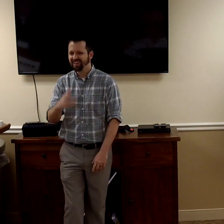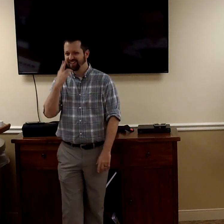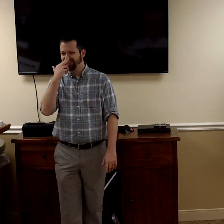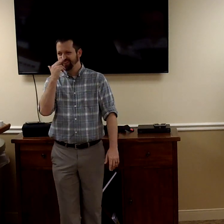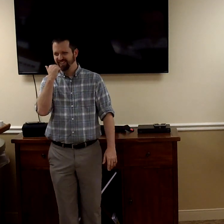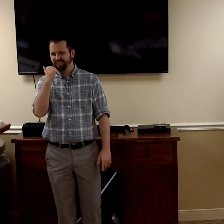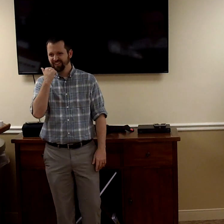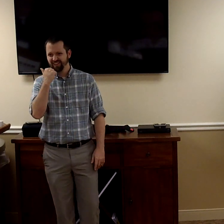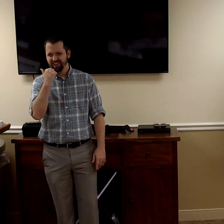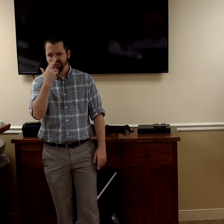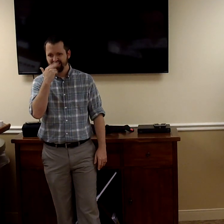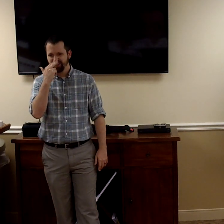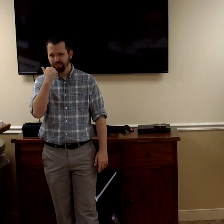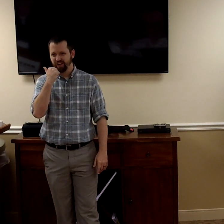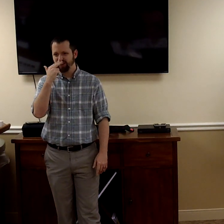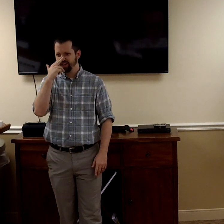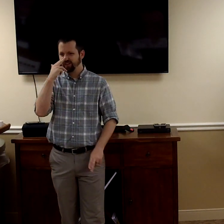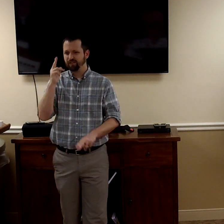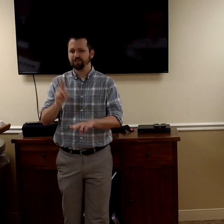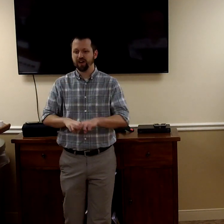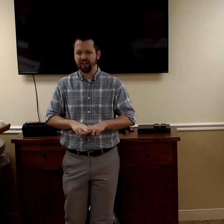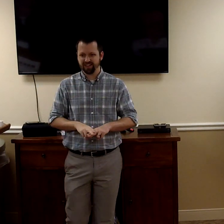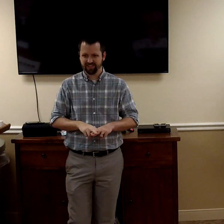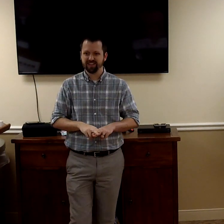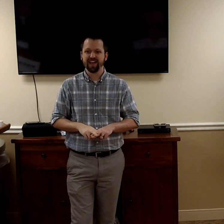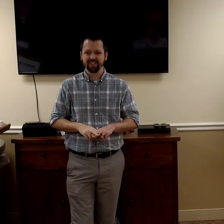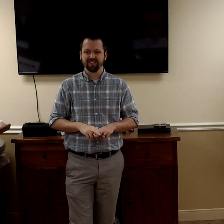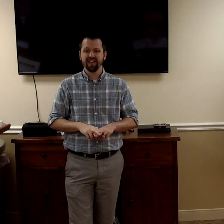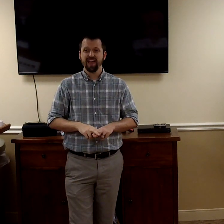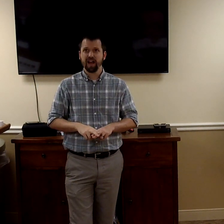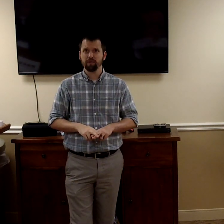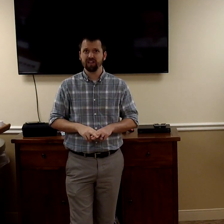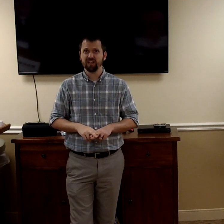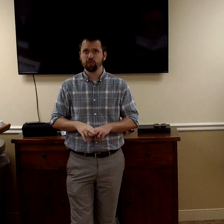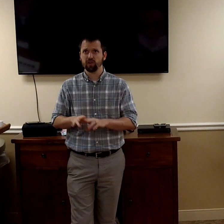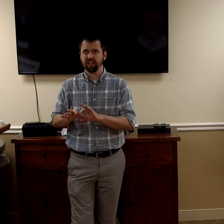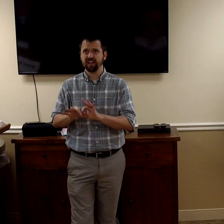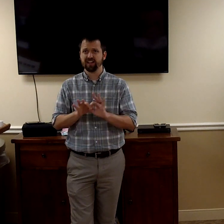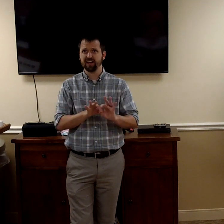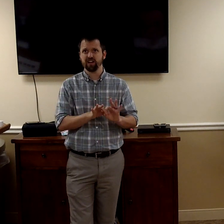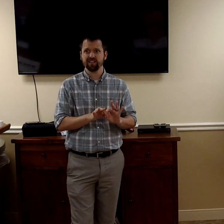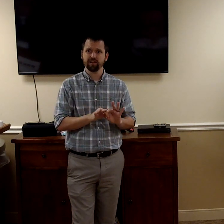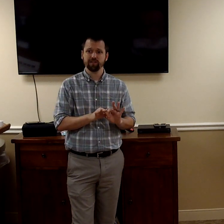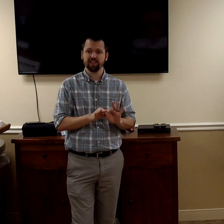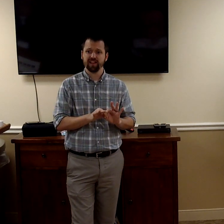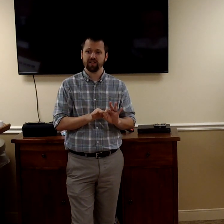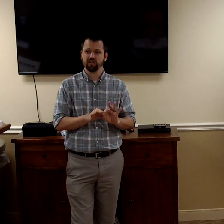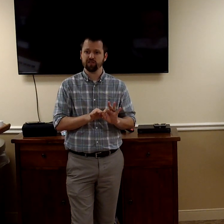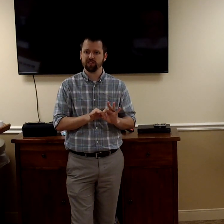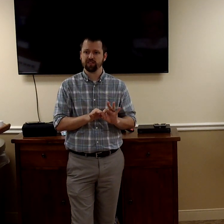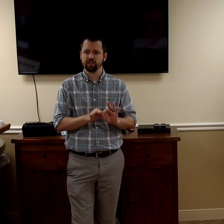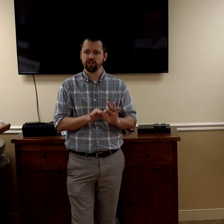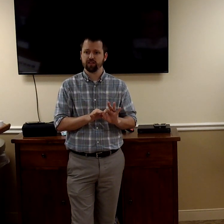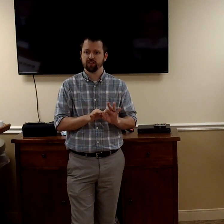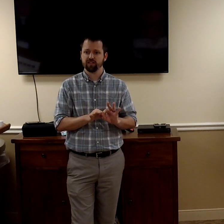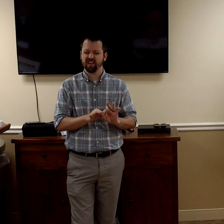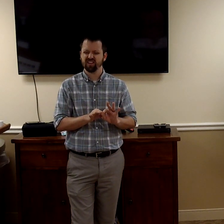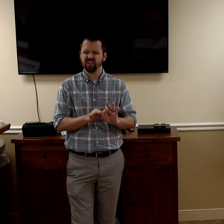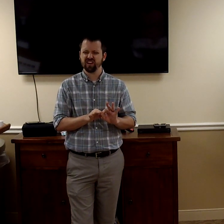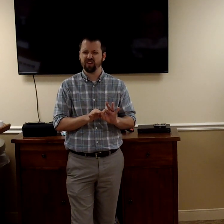Certain things are triggering. I'm like, wait a minute, I think Funny, that was fun. something. Yes, and I believe that's a related kind of concept to that. I don't know if it's technically a noun